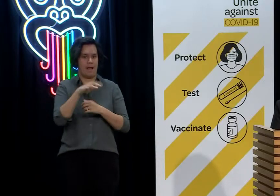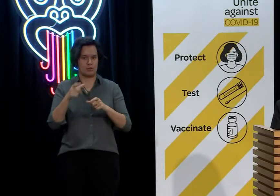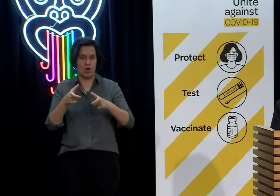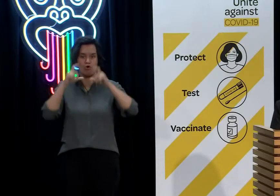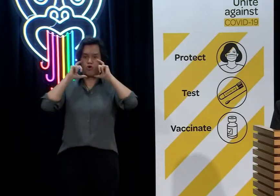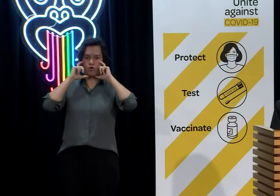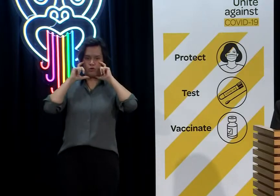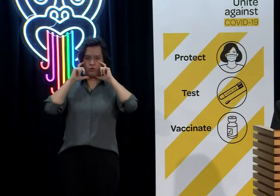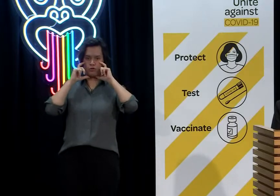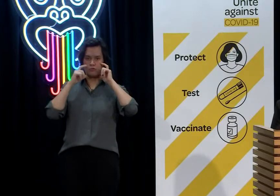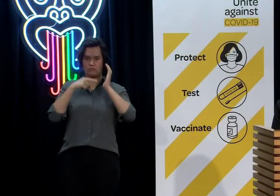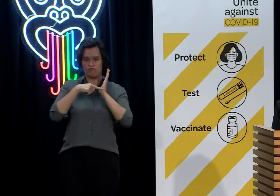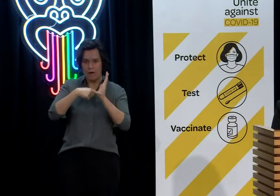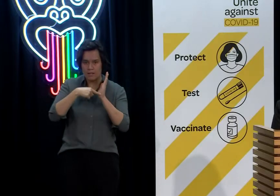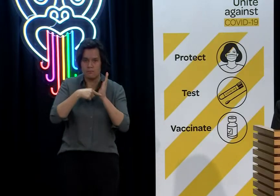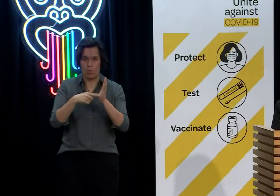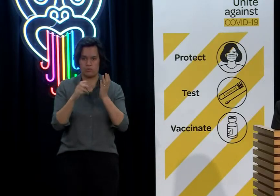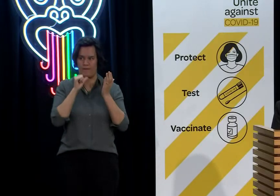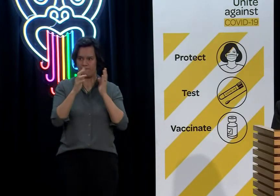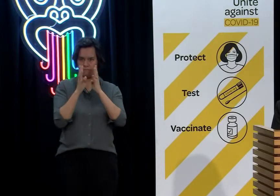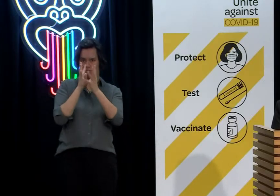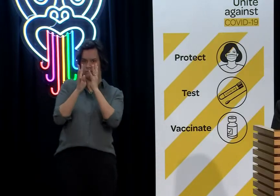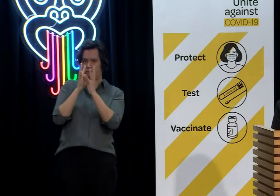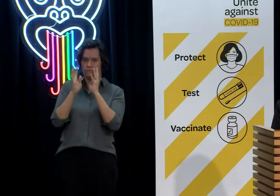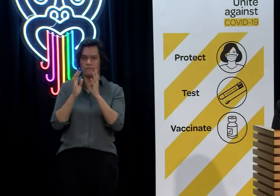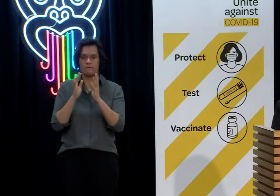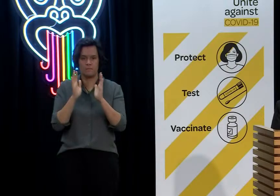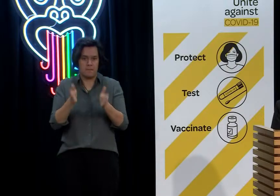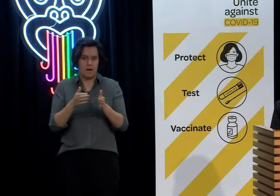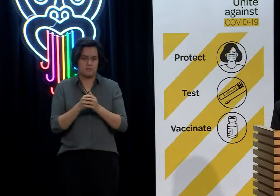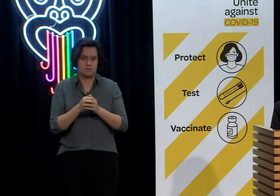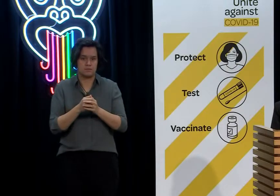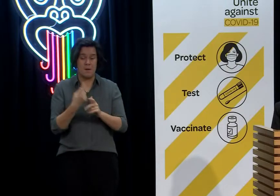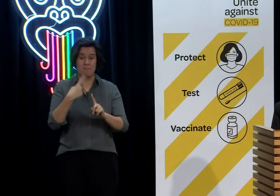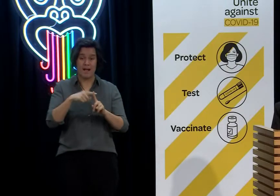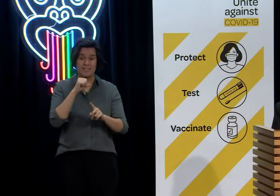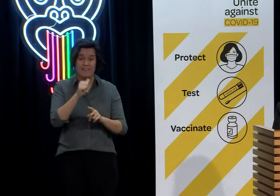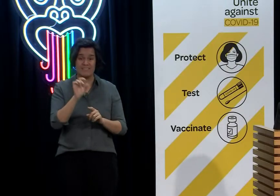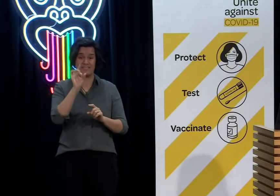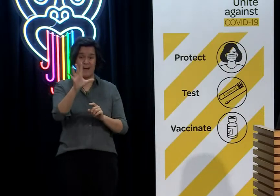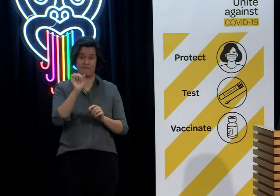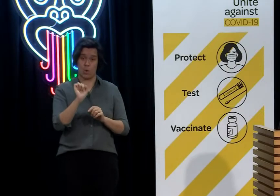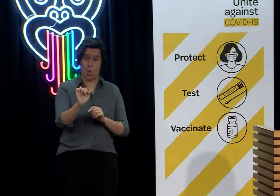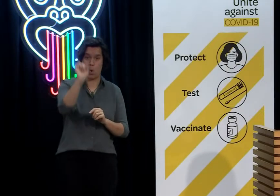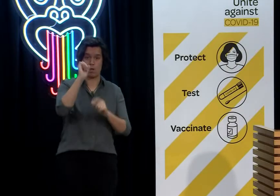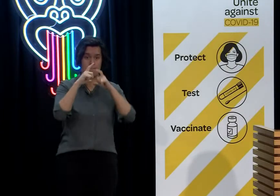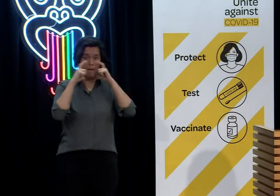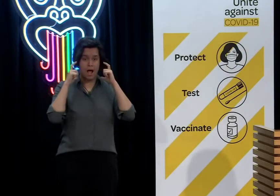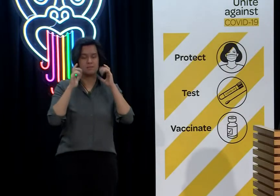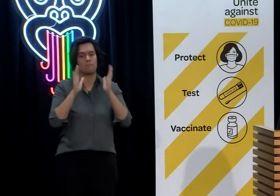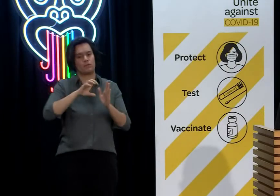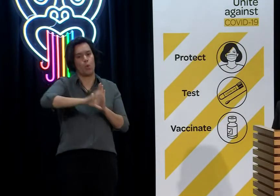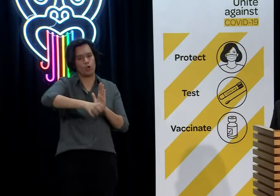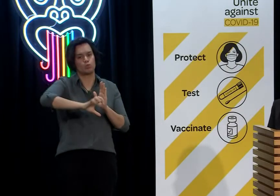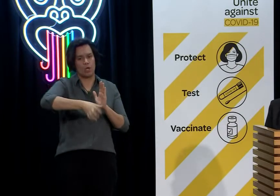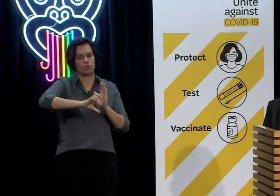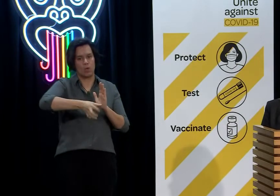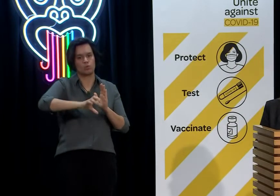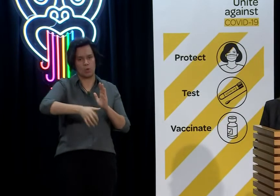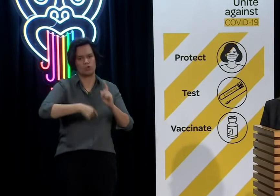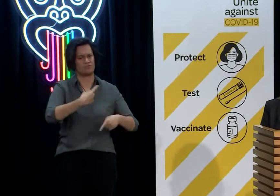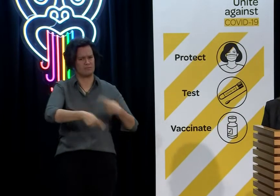also it's important that if you're wearing a reusable mask, that you do keep it clean. Charlie. I apologise